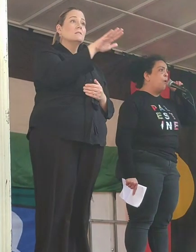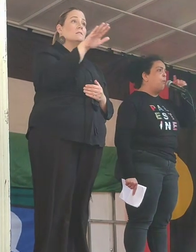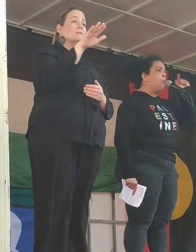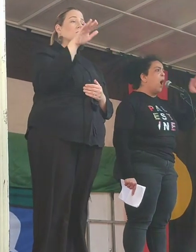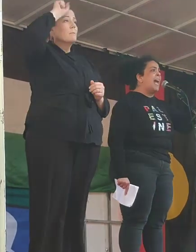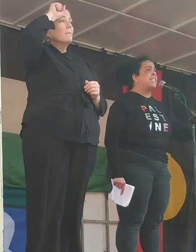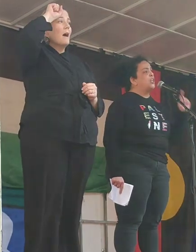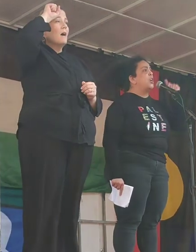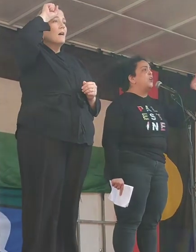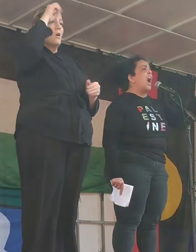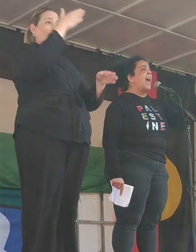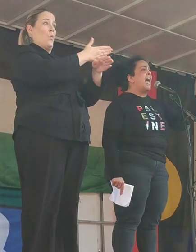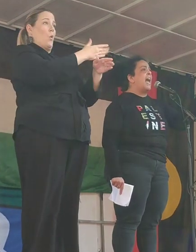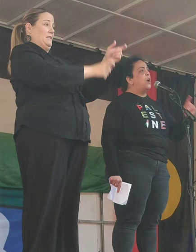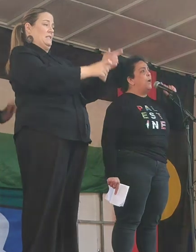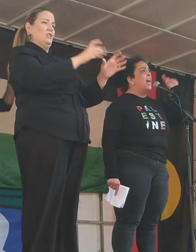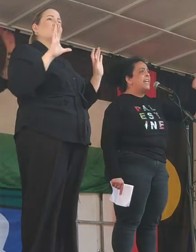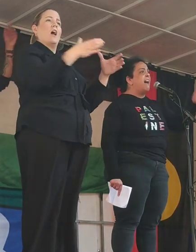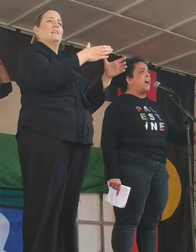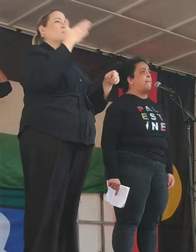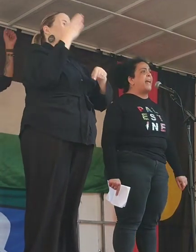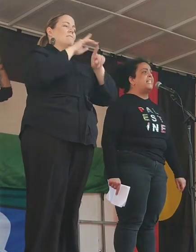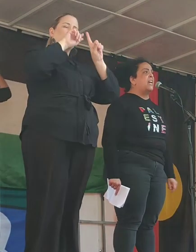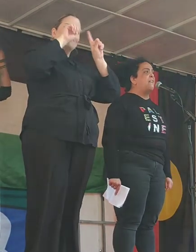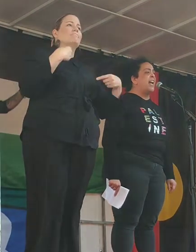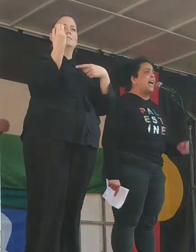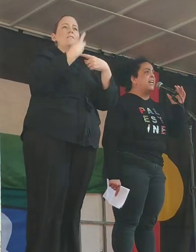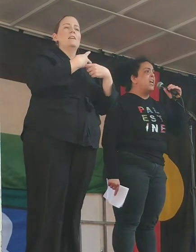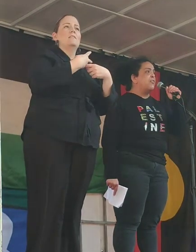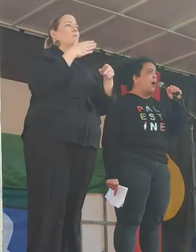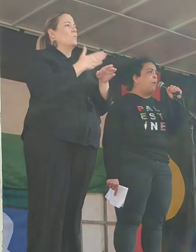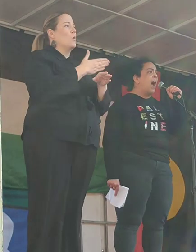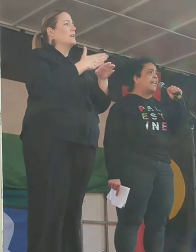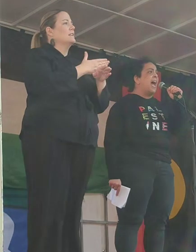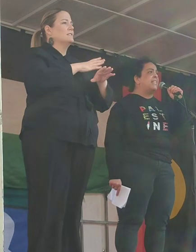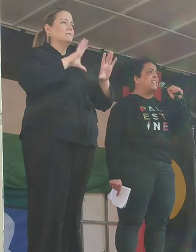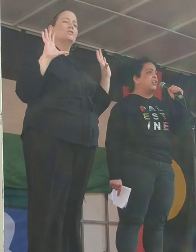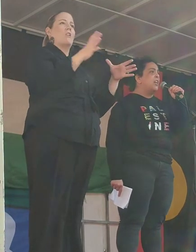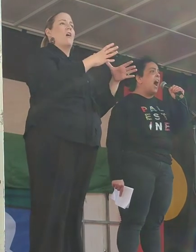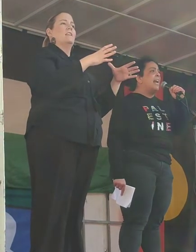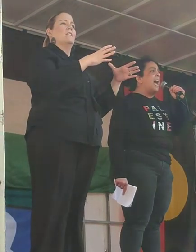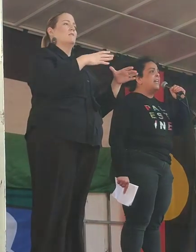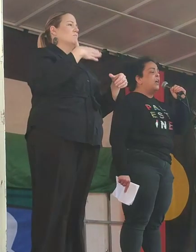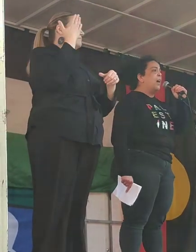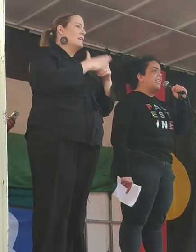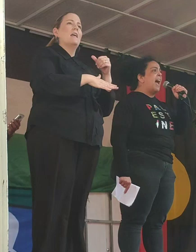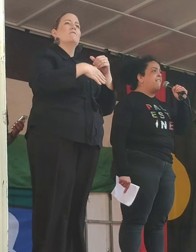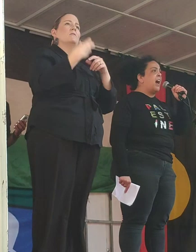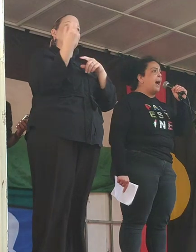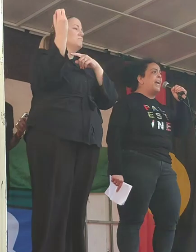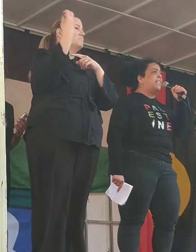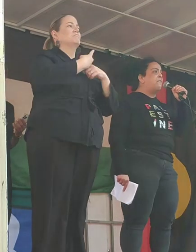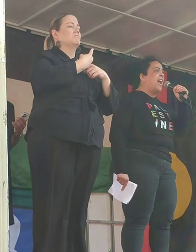the workers united will never be defeated. The workers united will